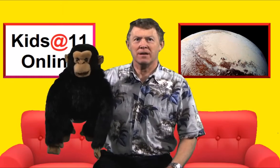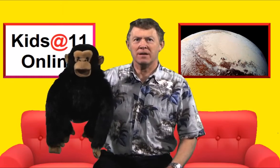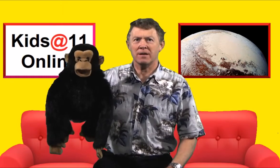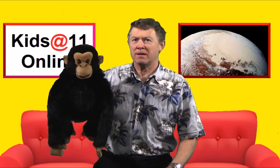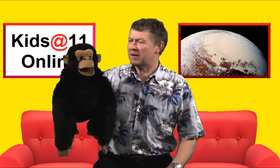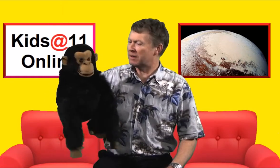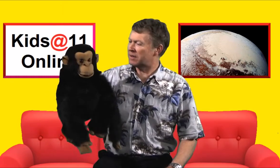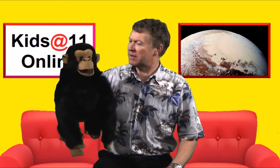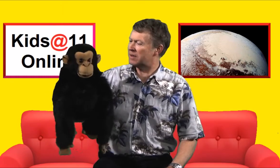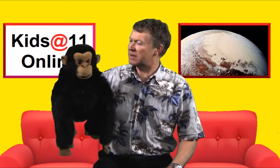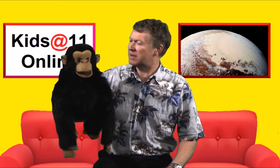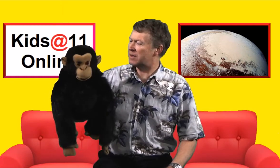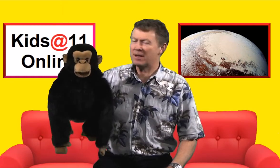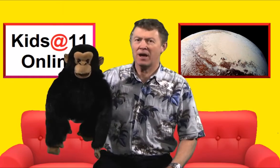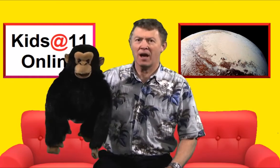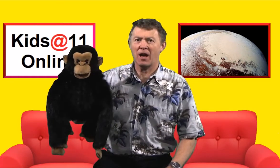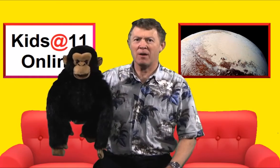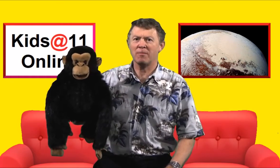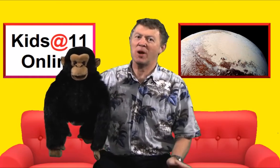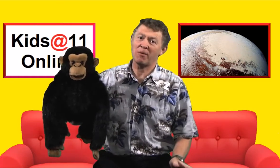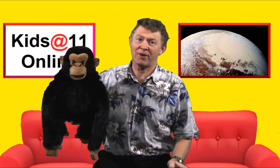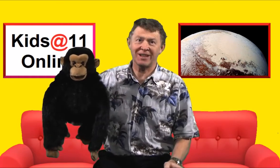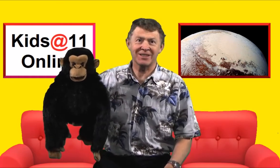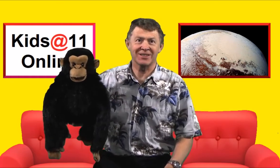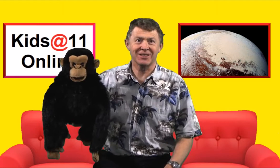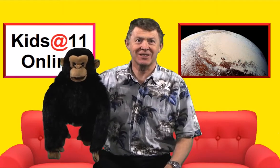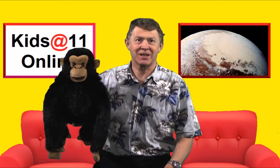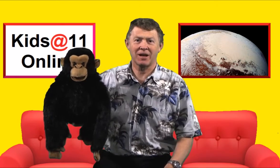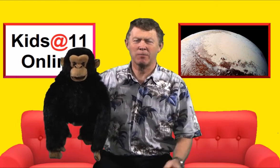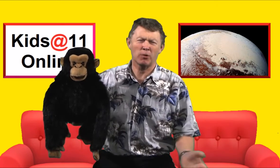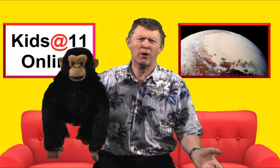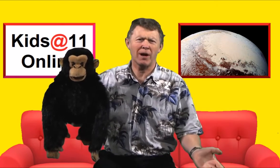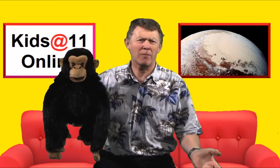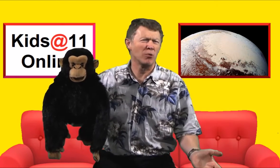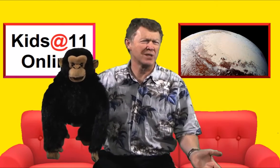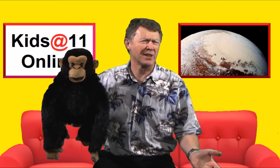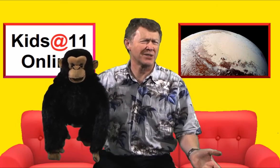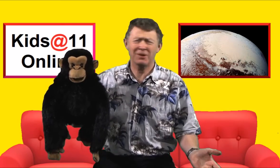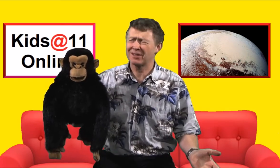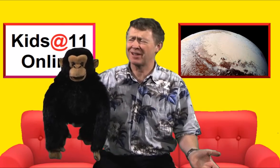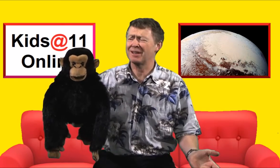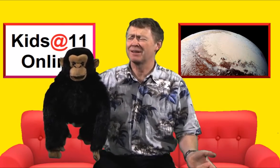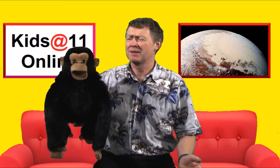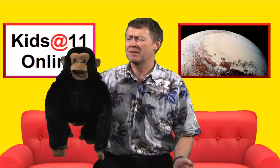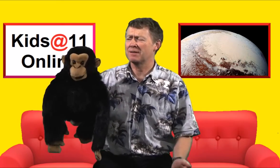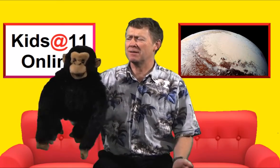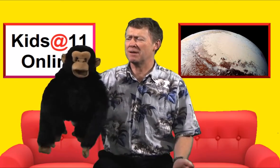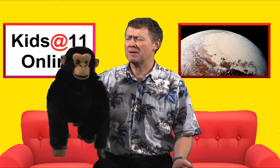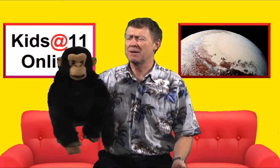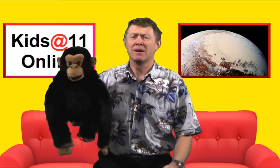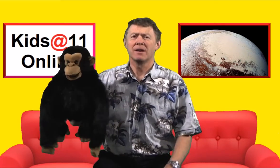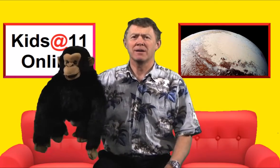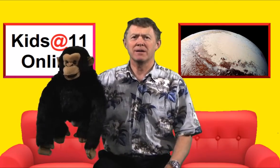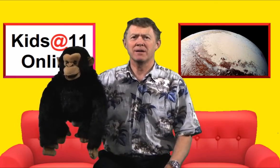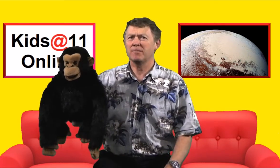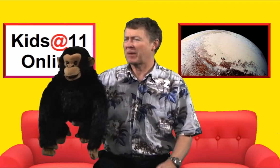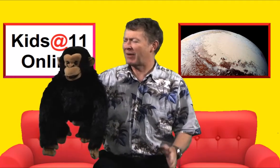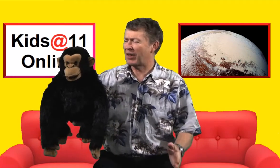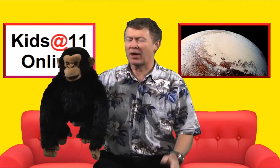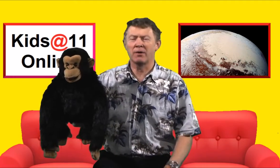Is it E-Nice to Yonkey Day? No, I'm afraid it isn't. Although I am always nice to you, aren't I? Yeah. Have another go.